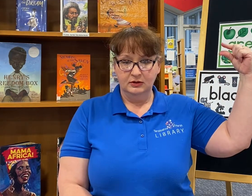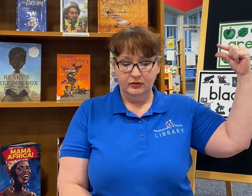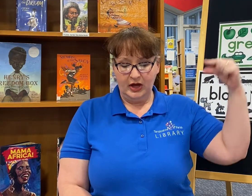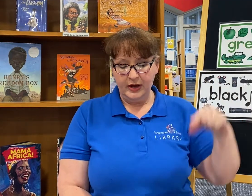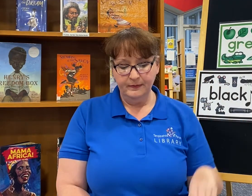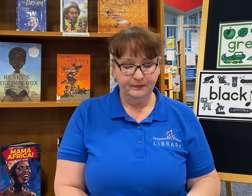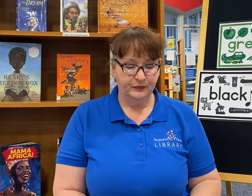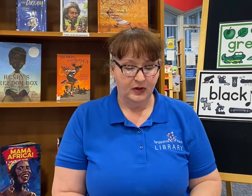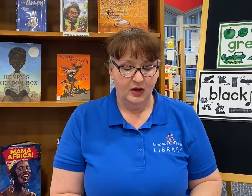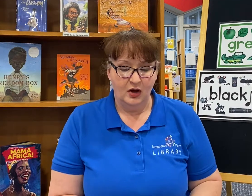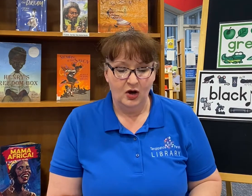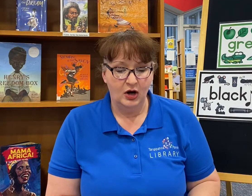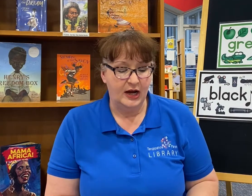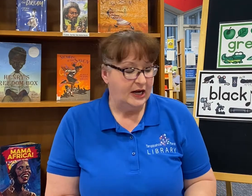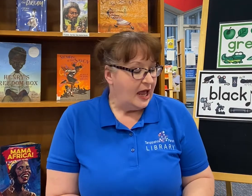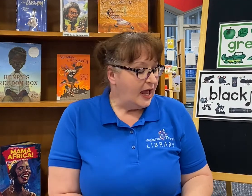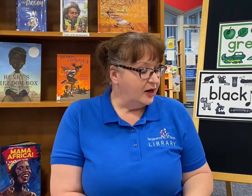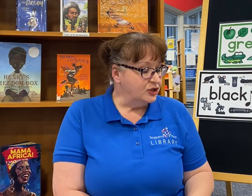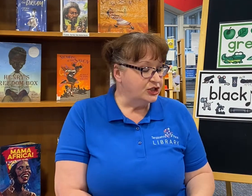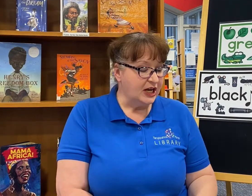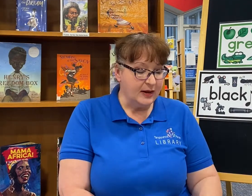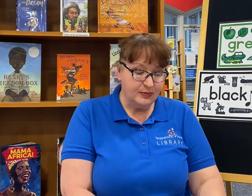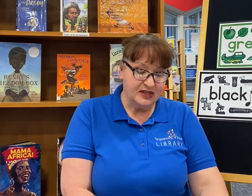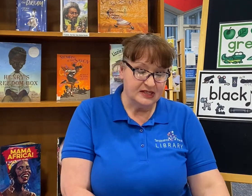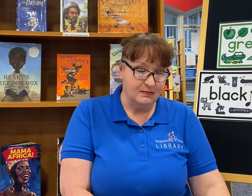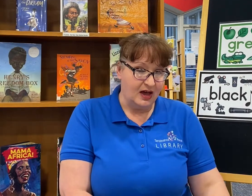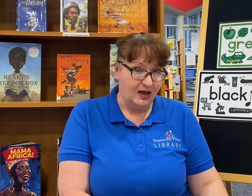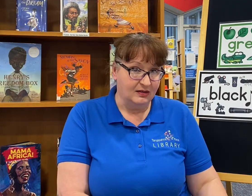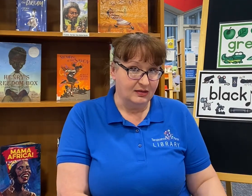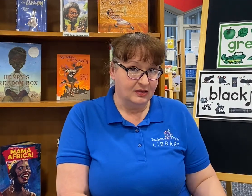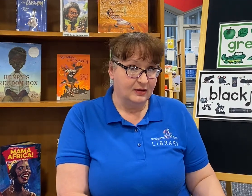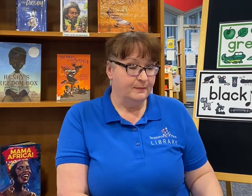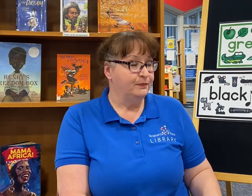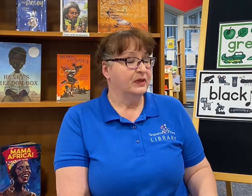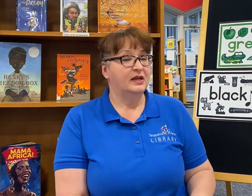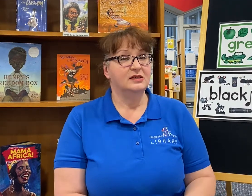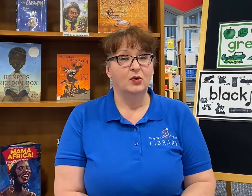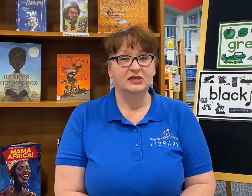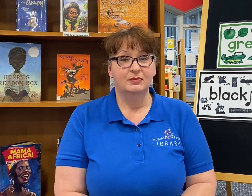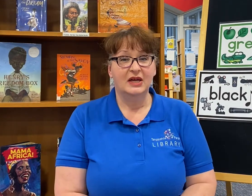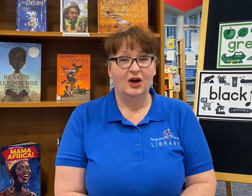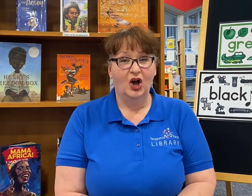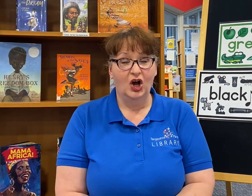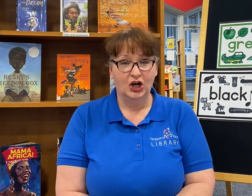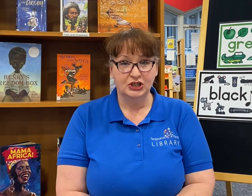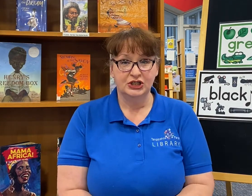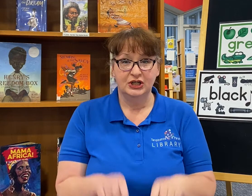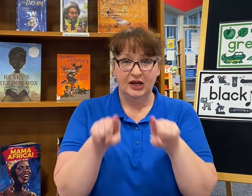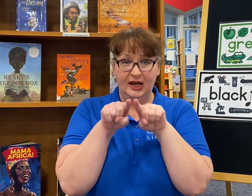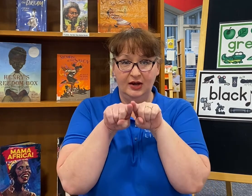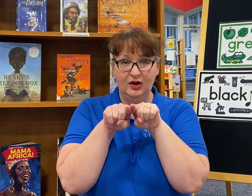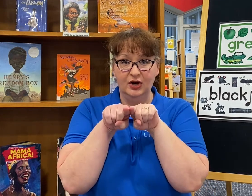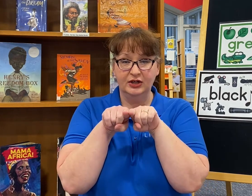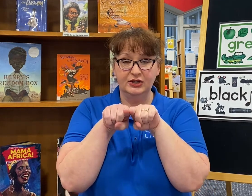Okay? All right. And our shape this month is going to be a heart. And a heart, you just